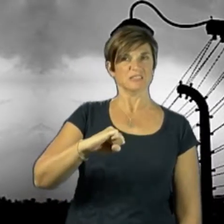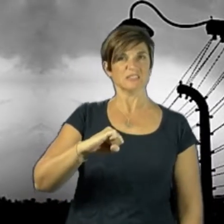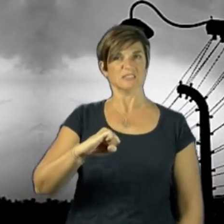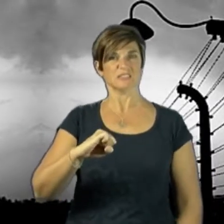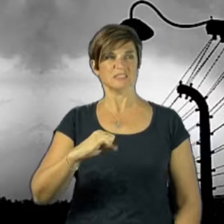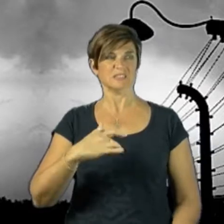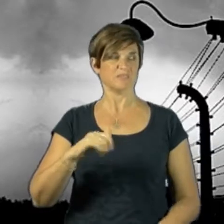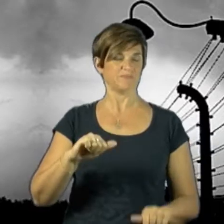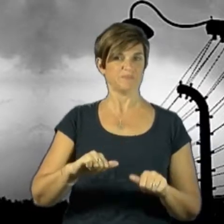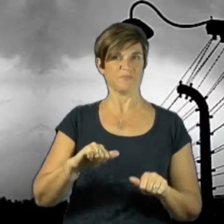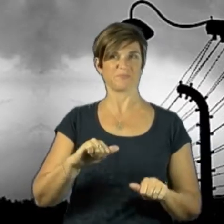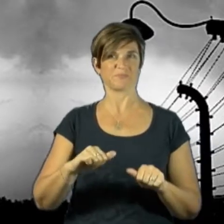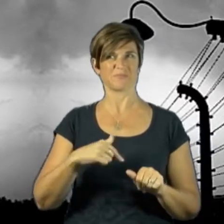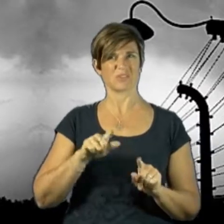I didn't feel up to it.